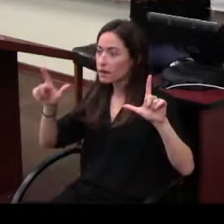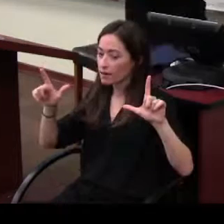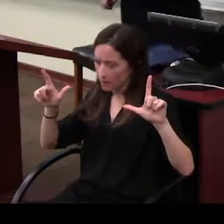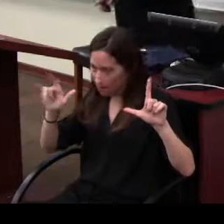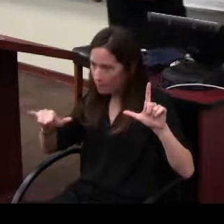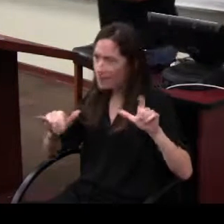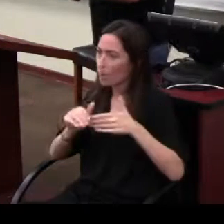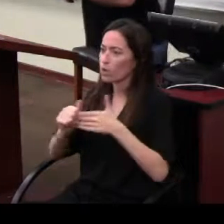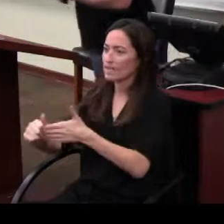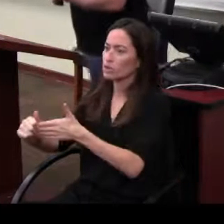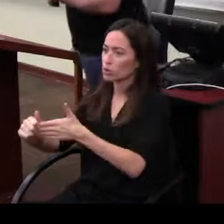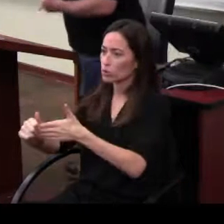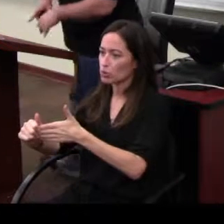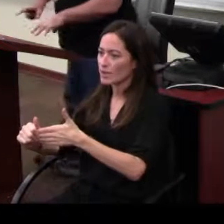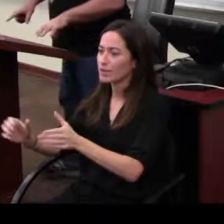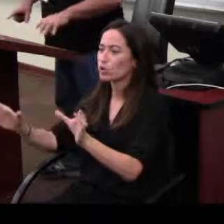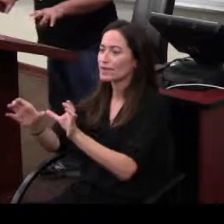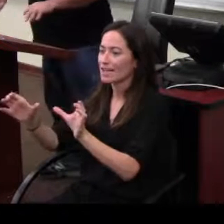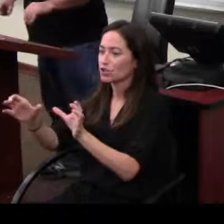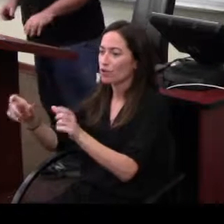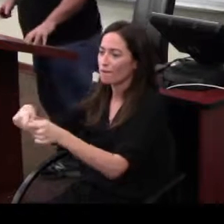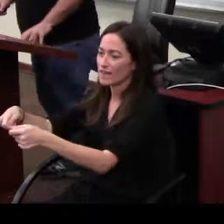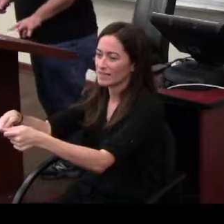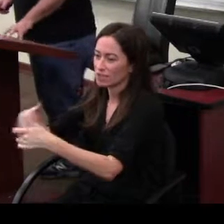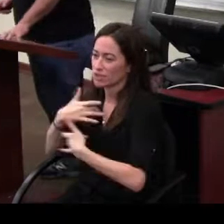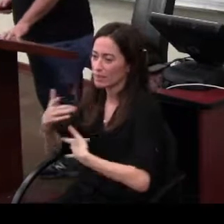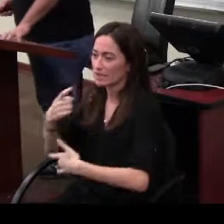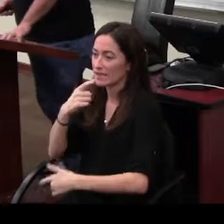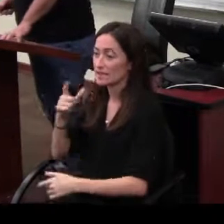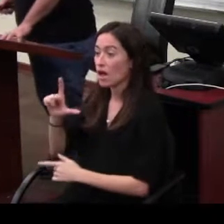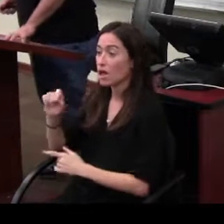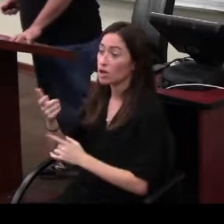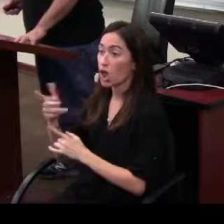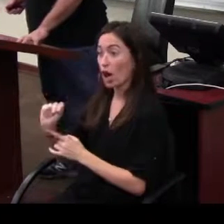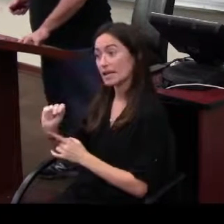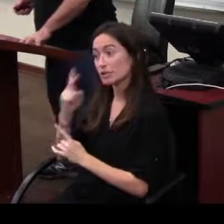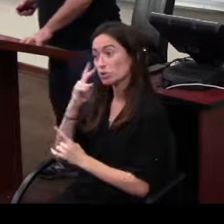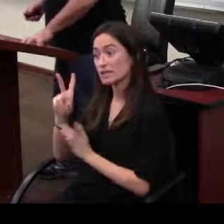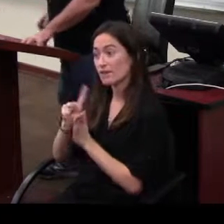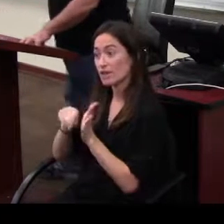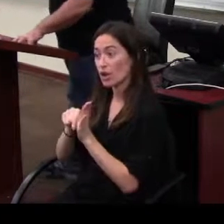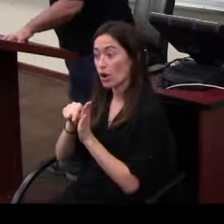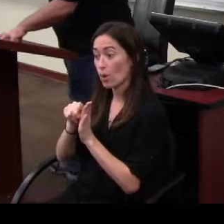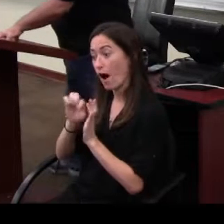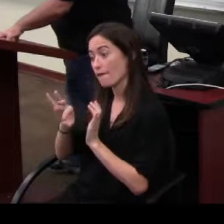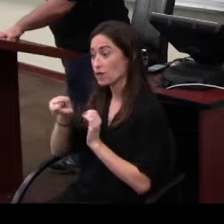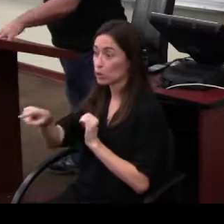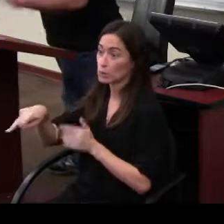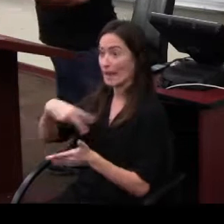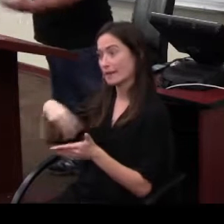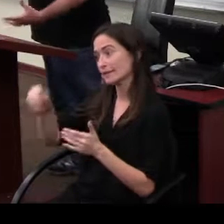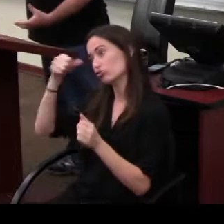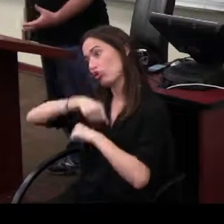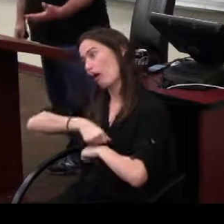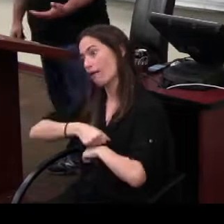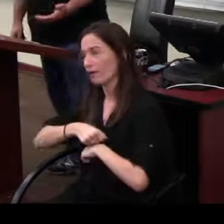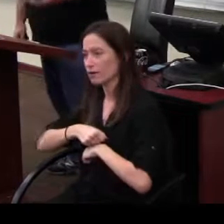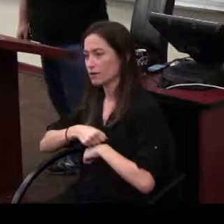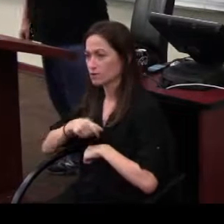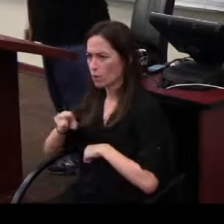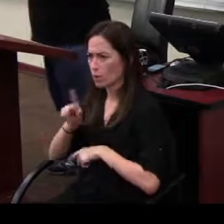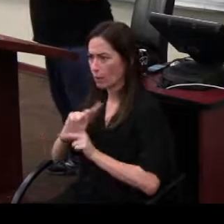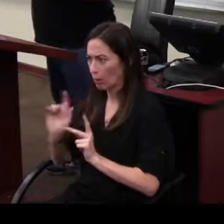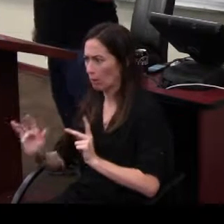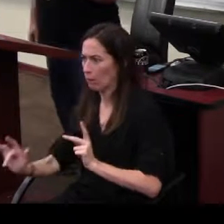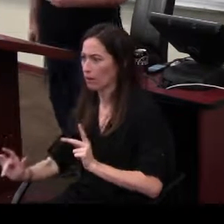lead to, oftentimes it's a credential fish. Ooh, you need to log in to view the video of you doing something stupid. Or